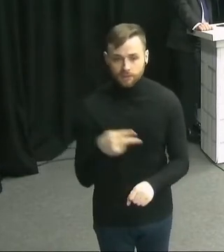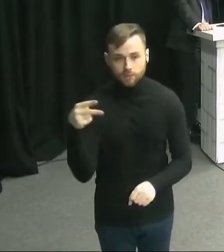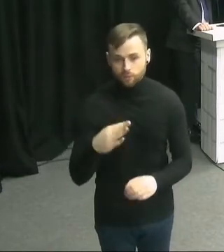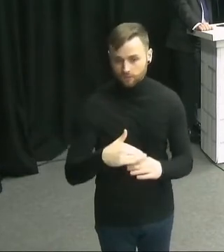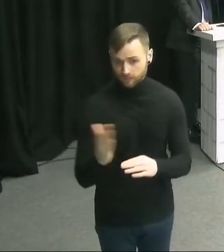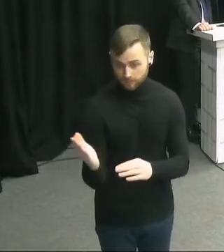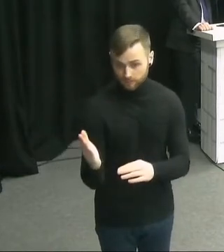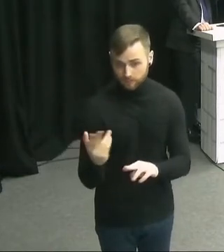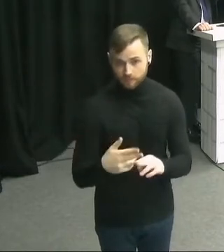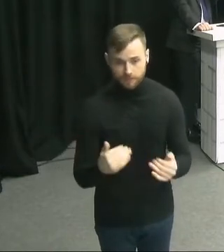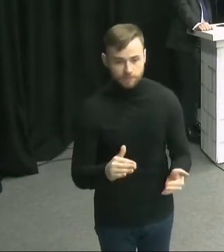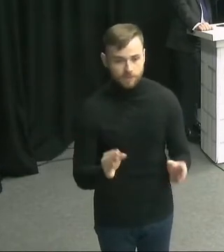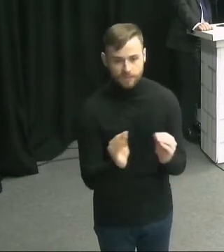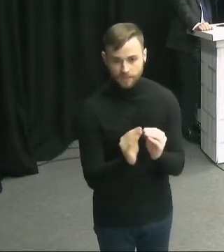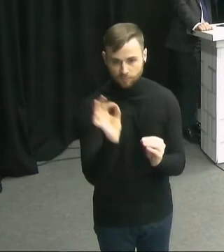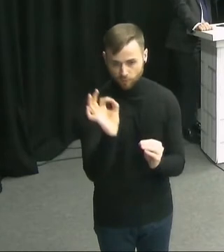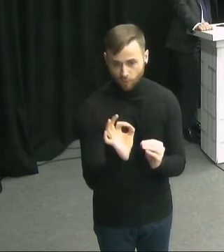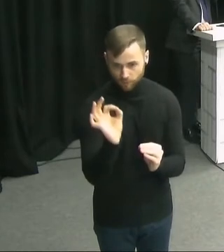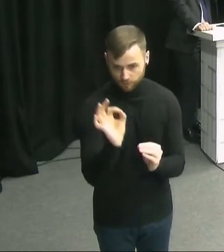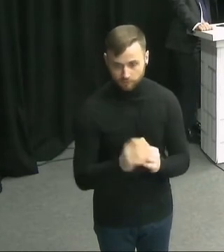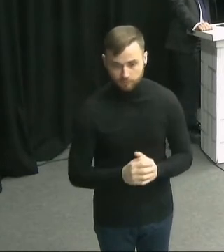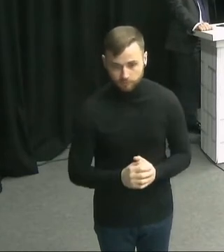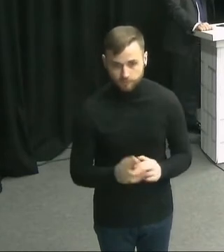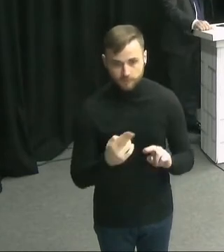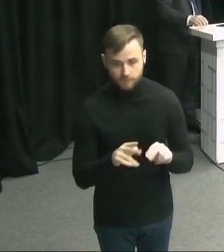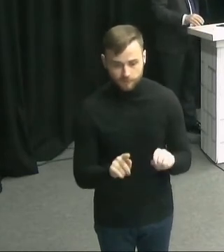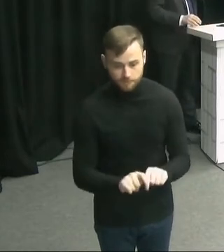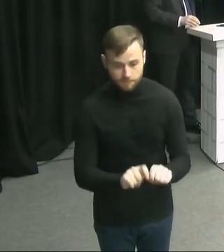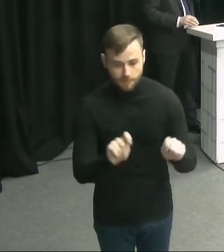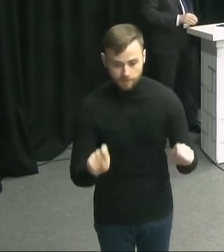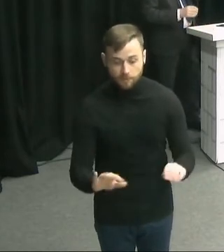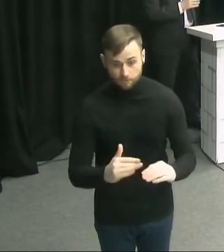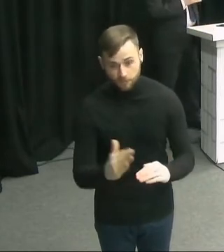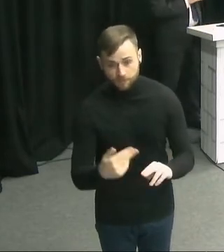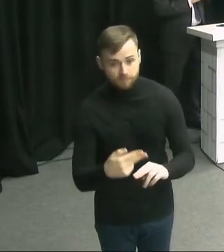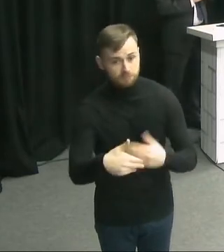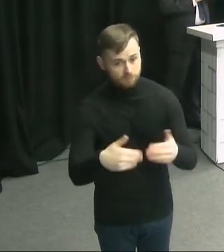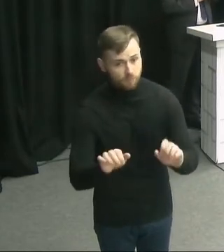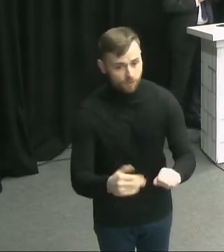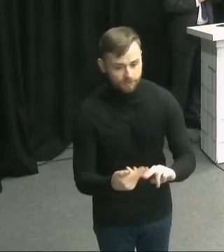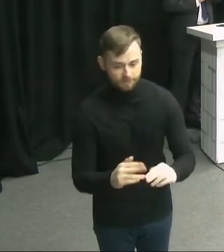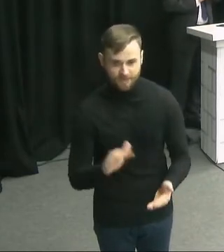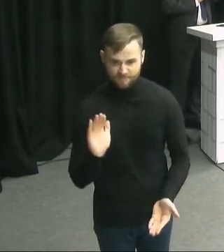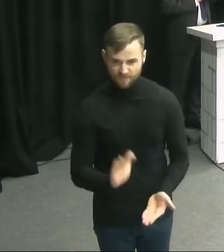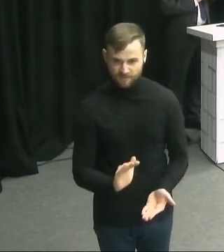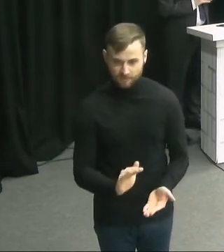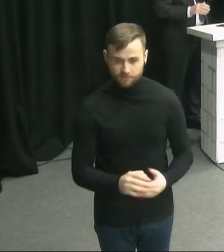we need at least 2,000 doctorate students. At the moment, it's only 1,000.